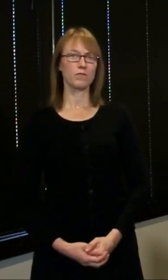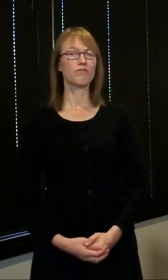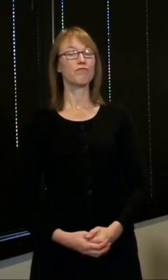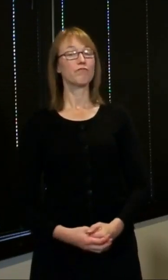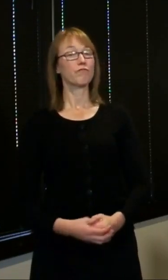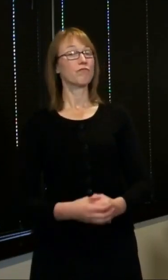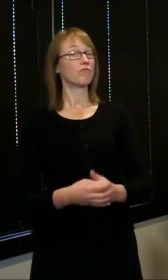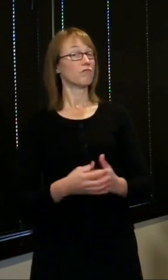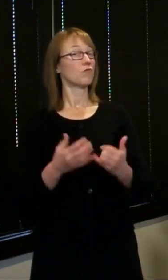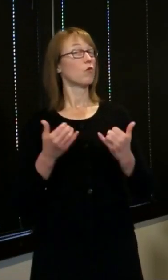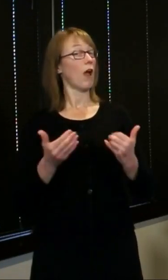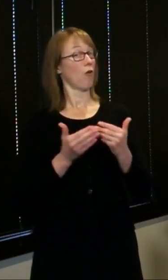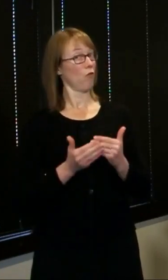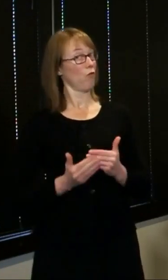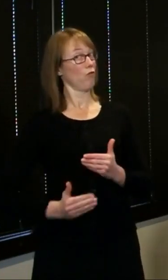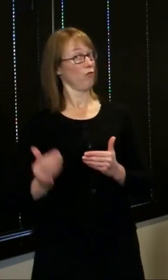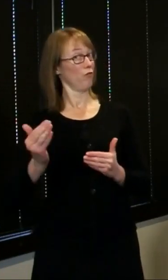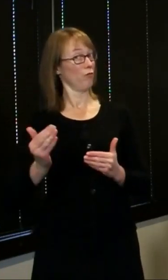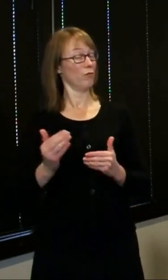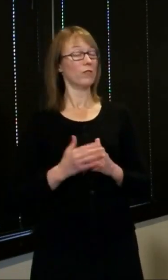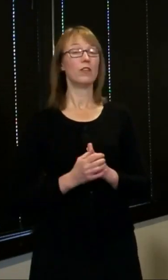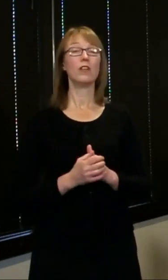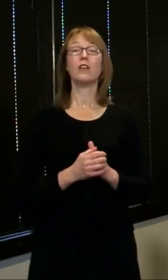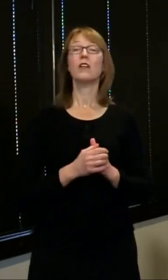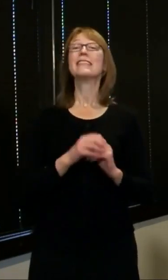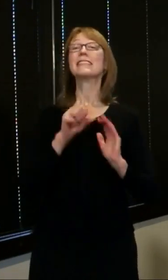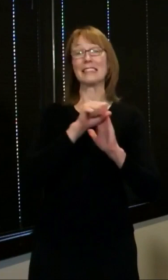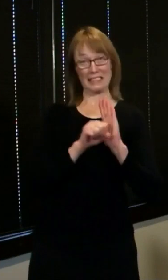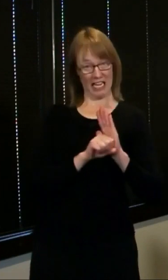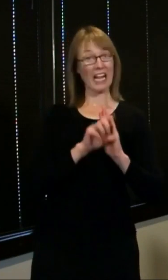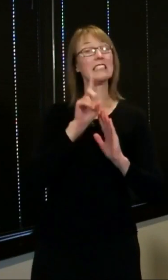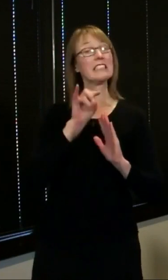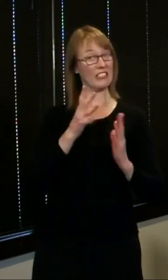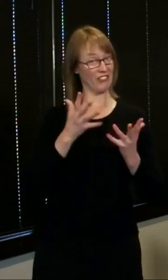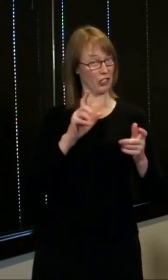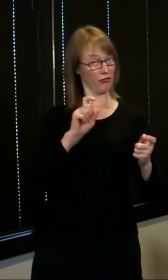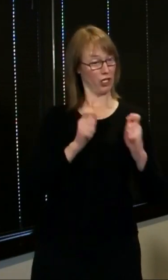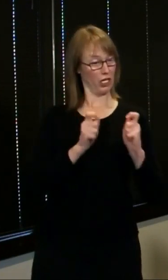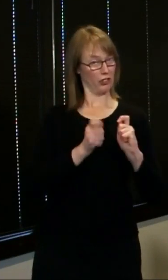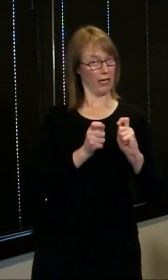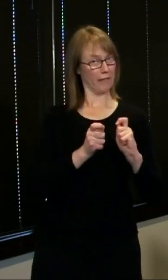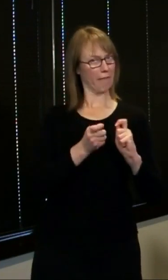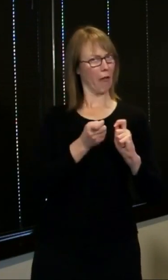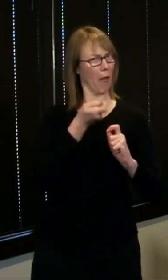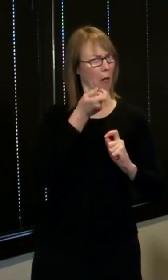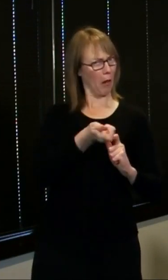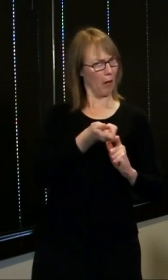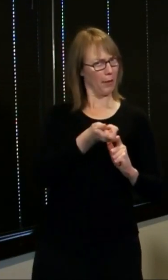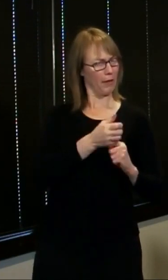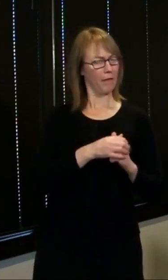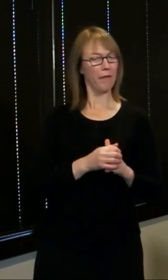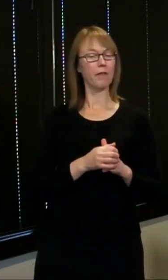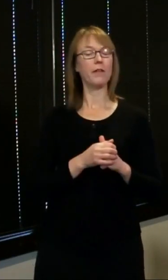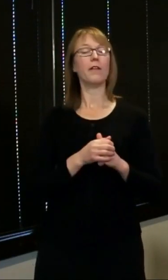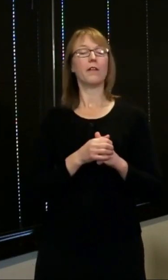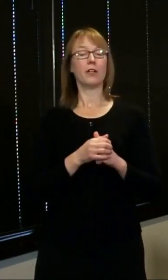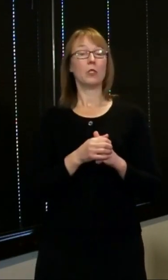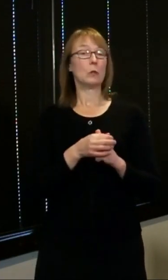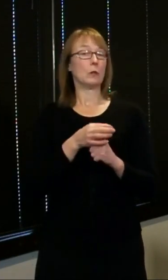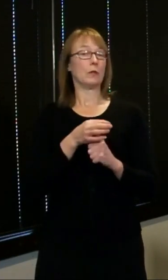So the state has adjusted some of these doses going forward so that we're getting closer to that